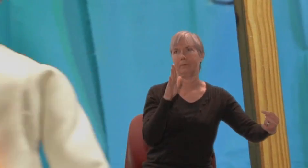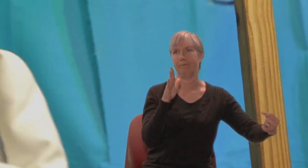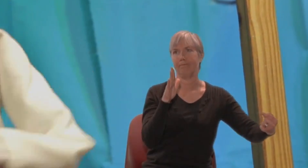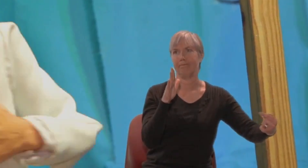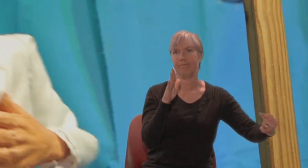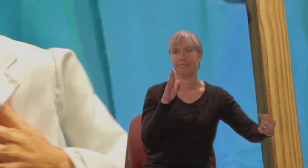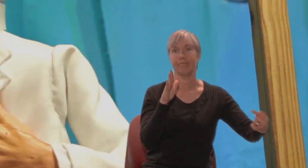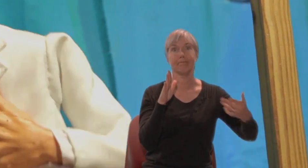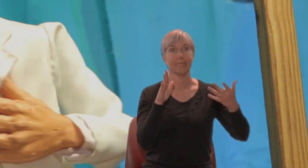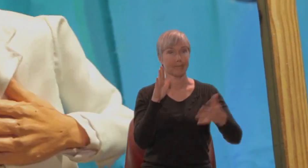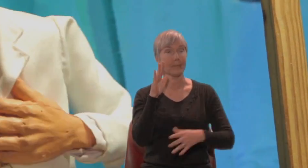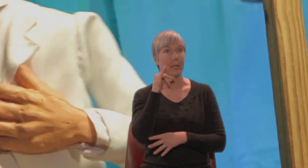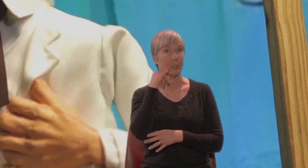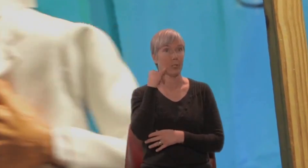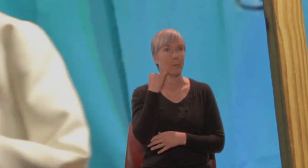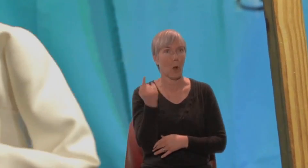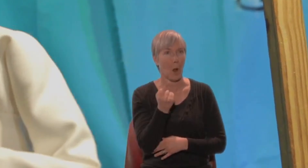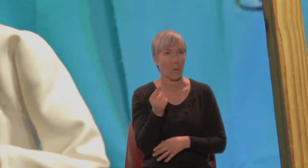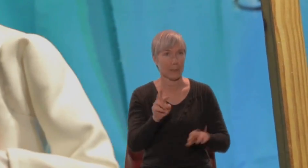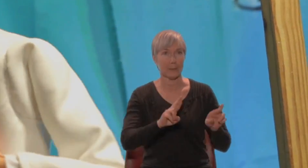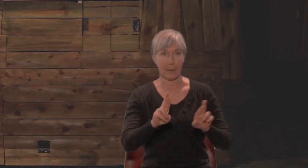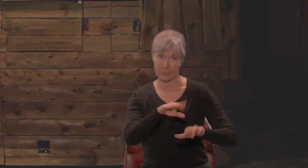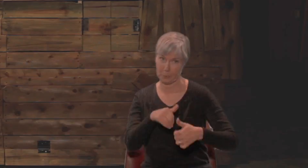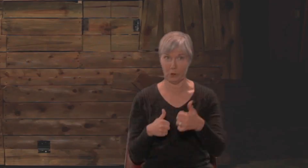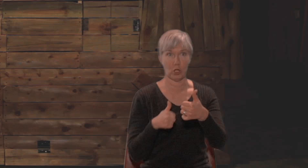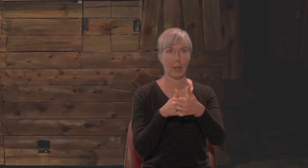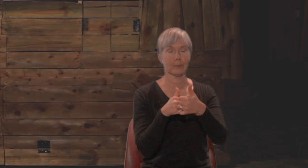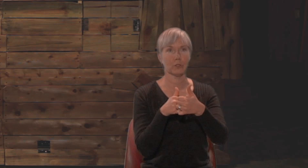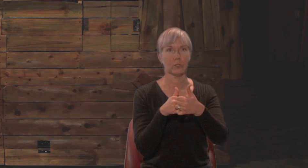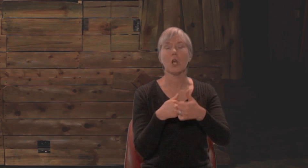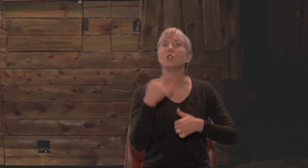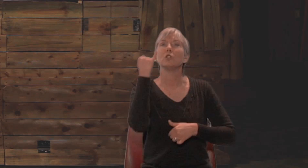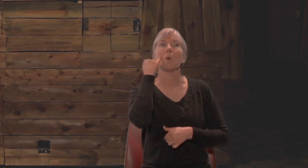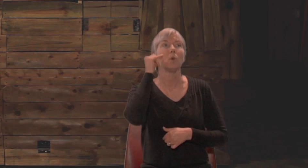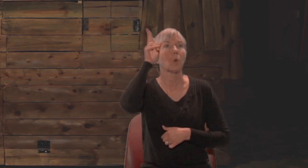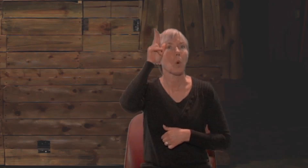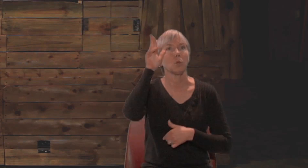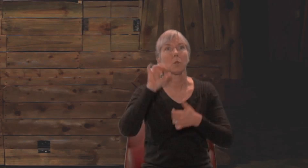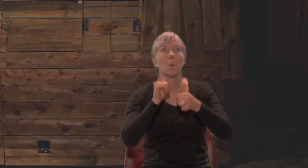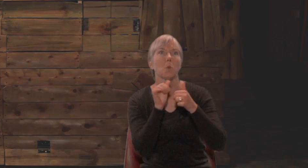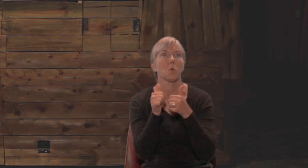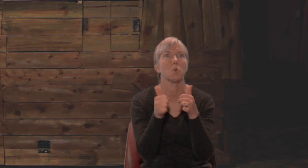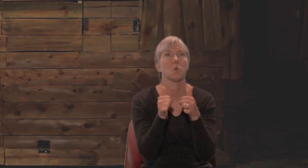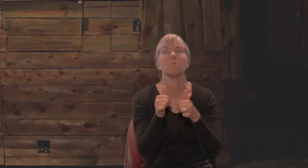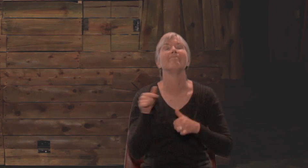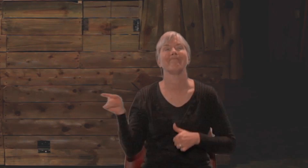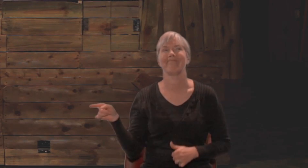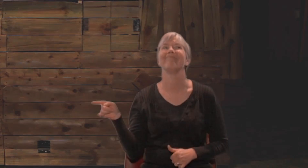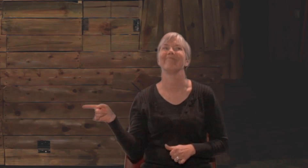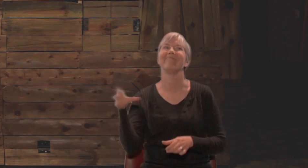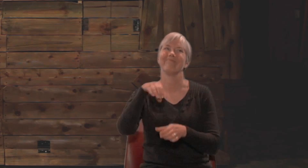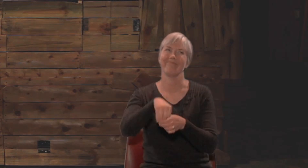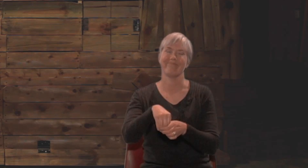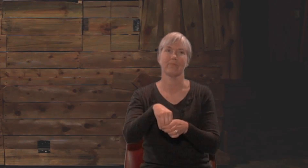was always ready and willing to take a chance. If there was a horse race, you'd be certain to find him.